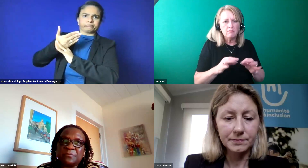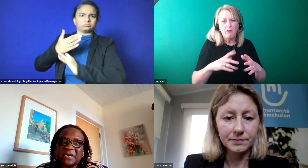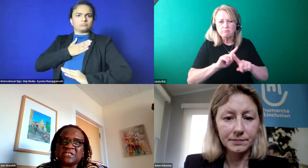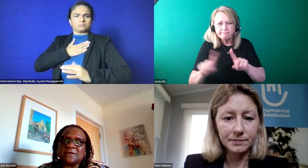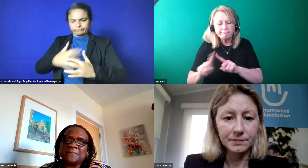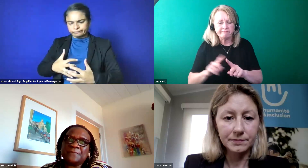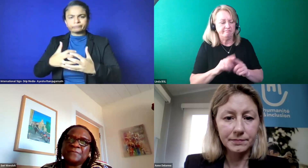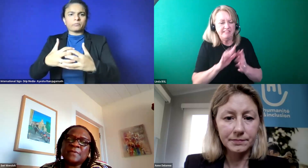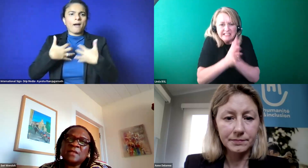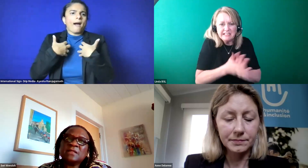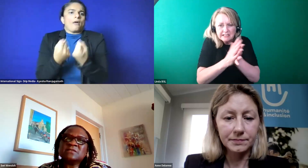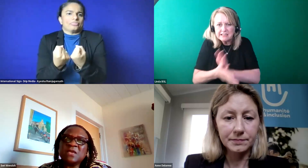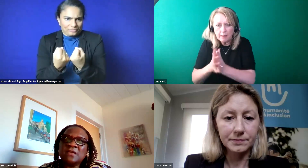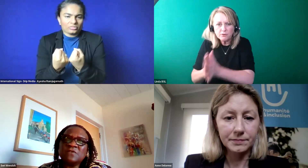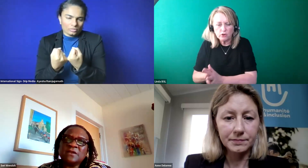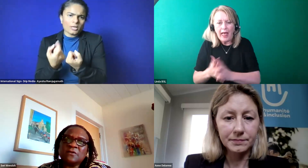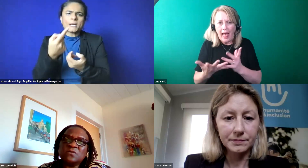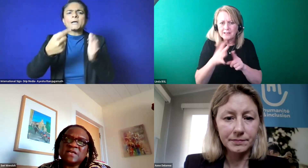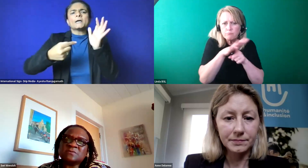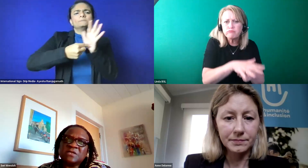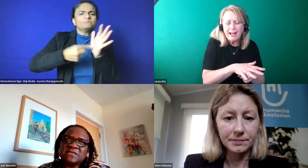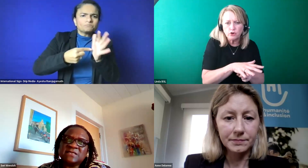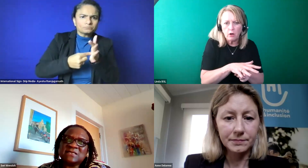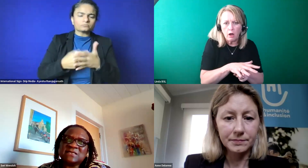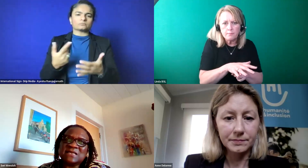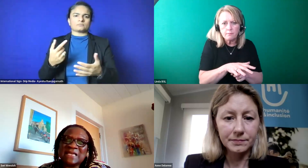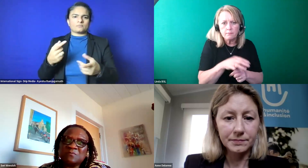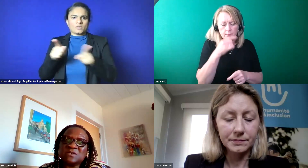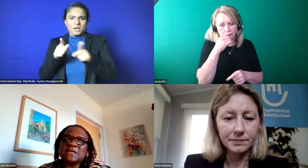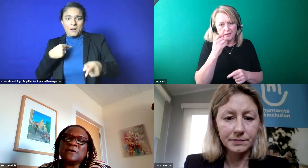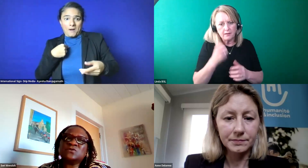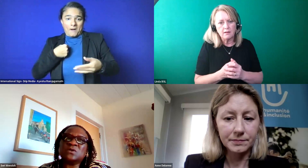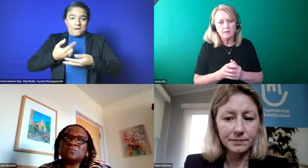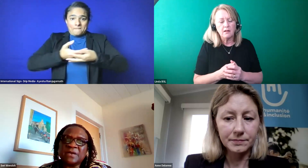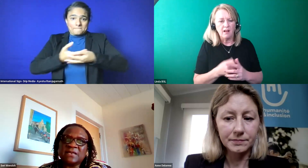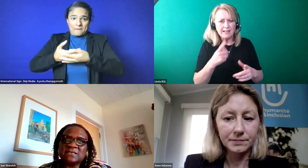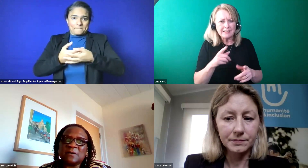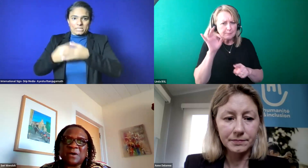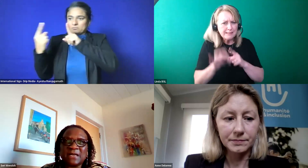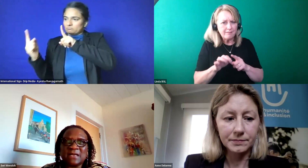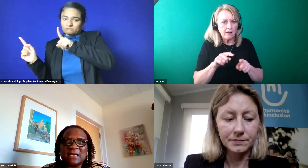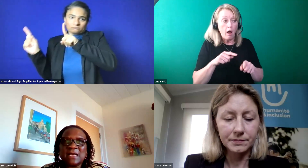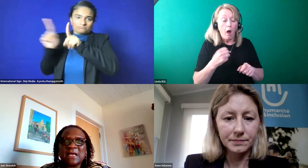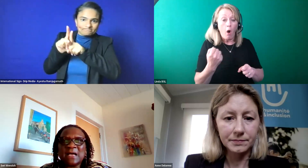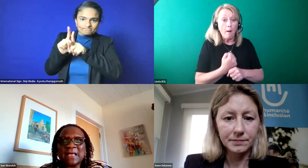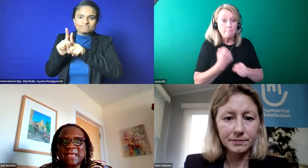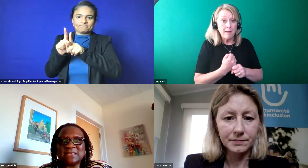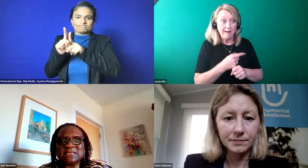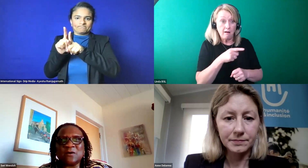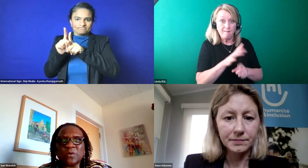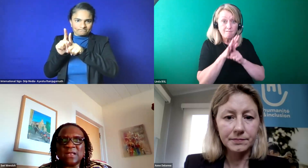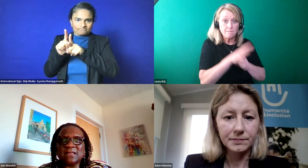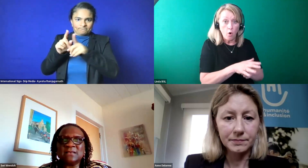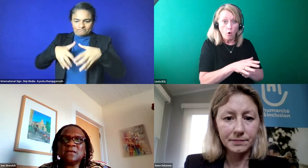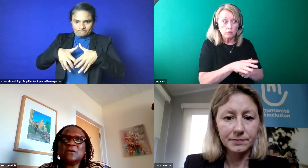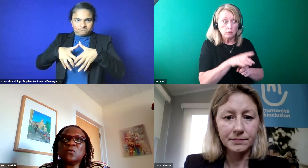pregnancy pressure. This behavior includes explicit attempts to impregnate a partner